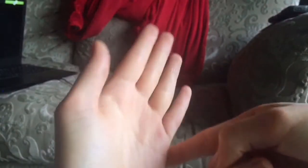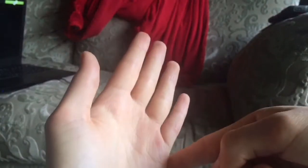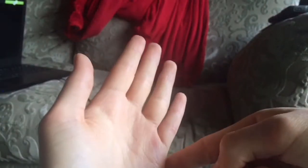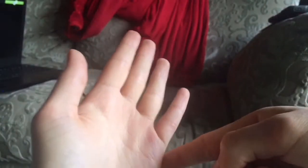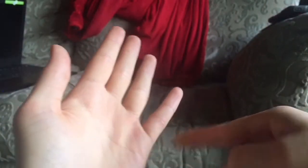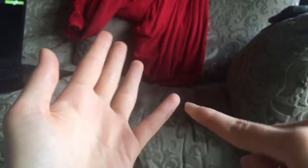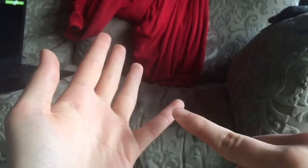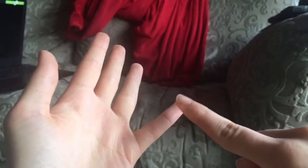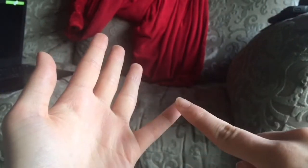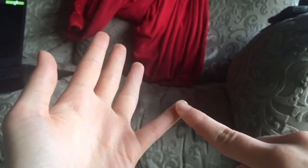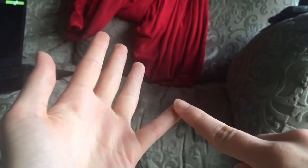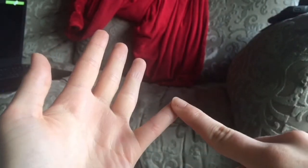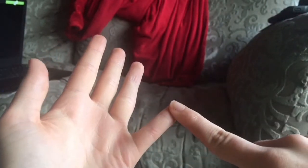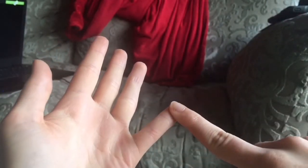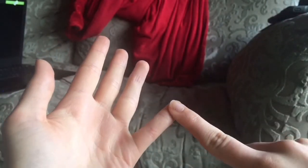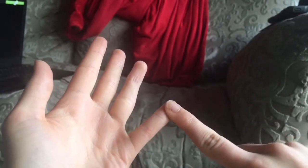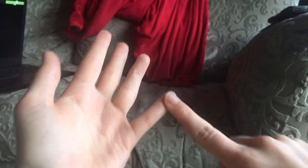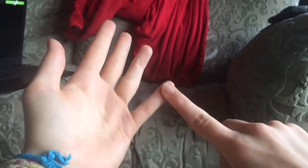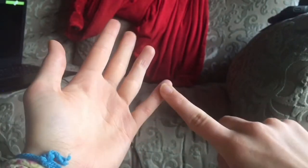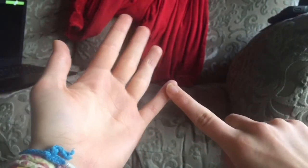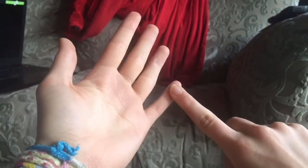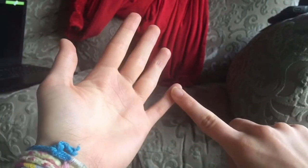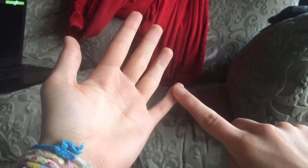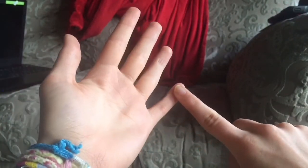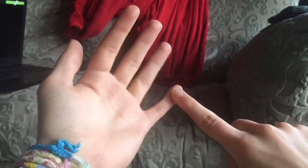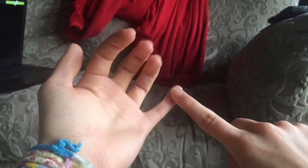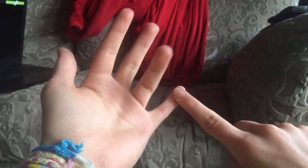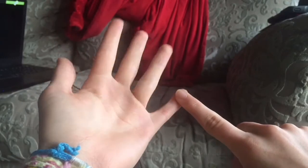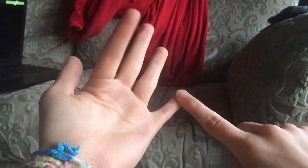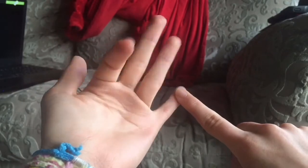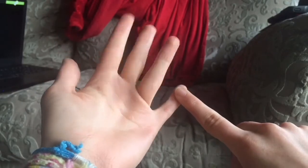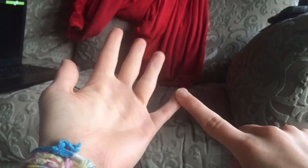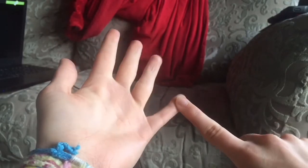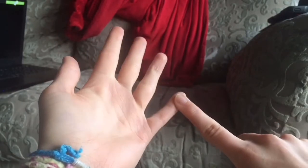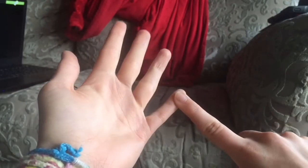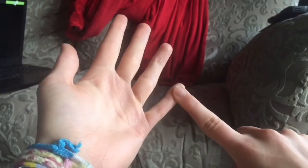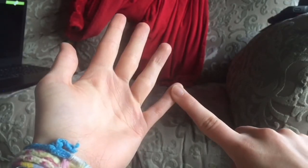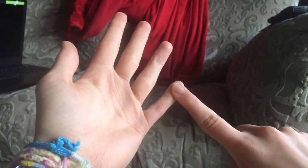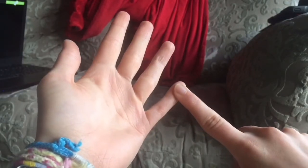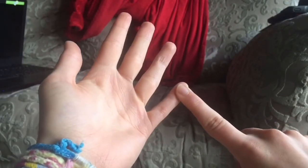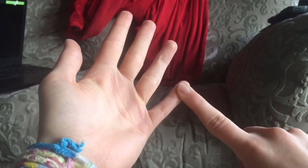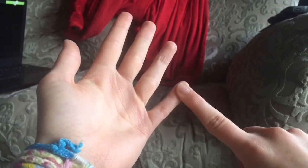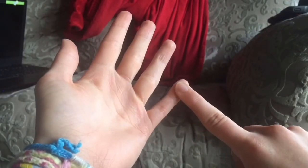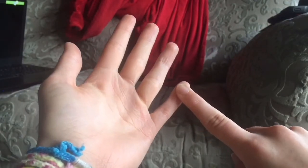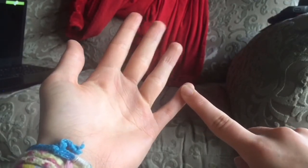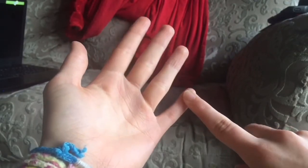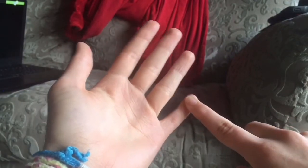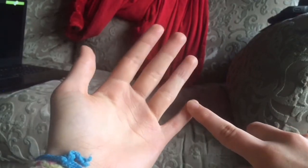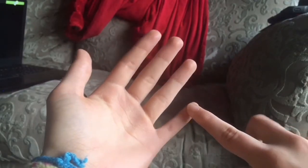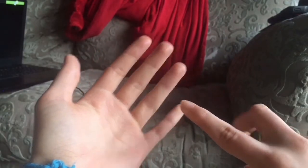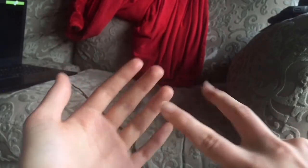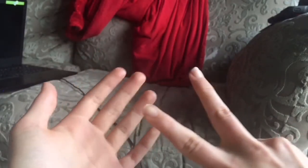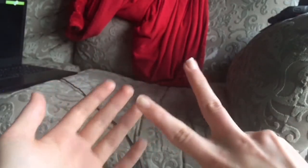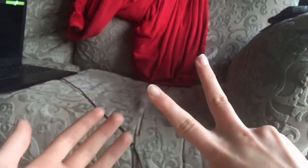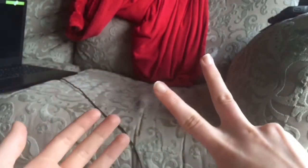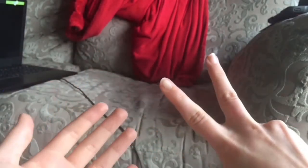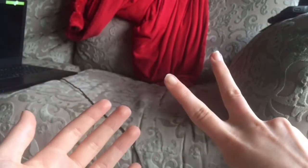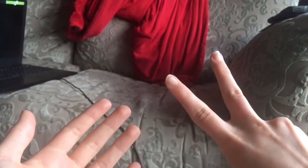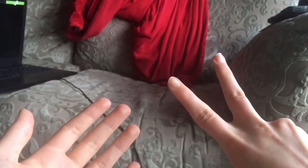U is your pinky finger and your middle finger touching while all the others are stretched out. Then V, so we're going to make a kind